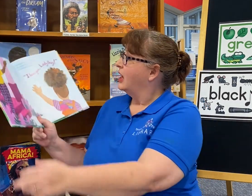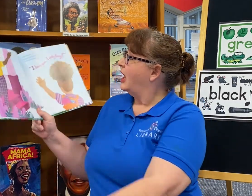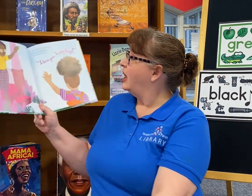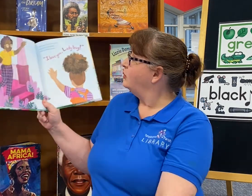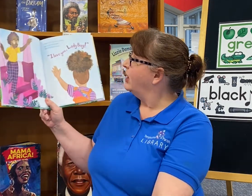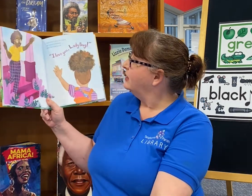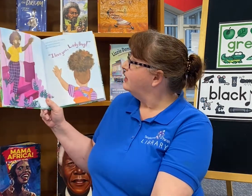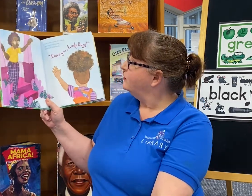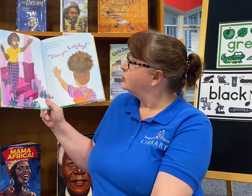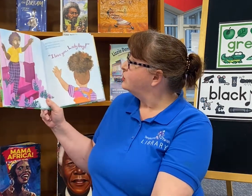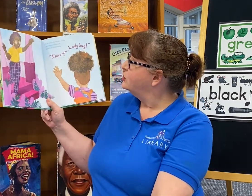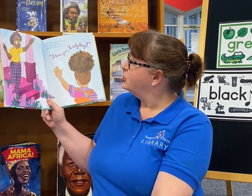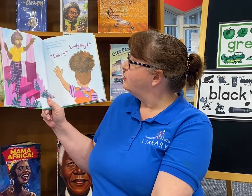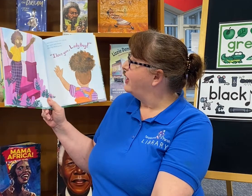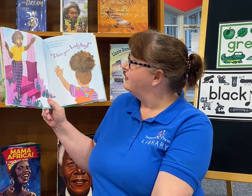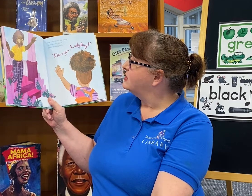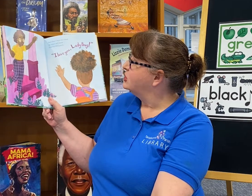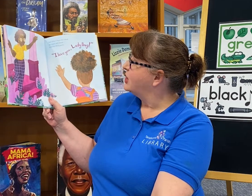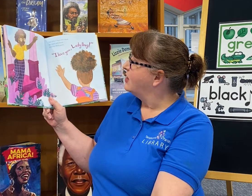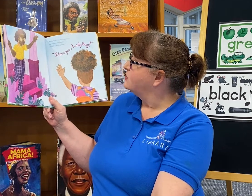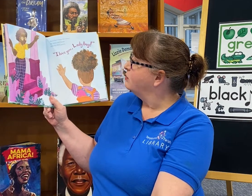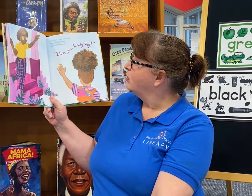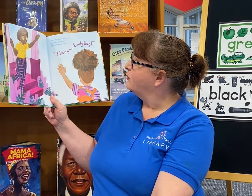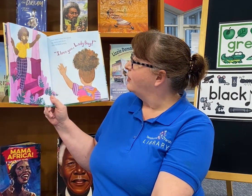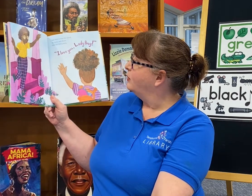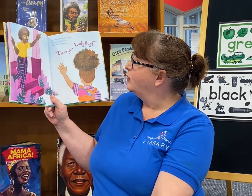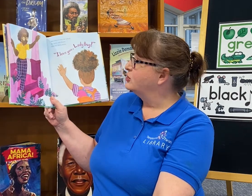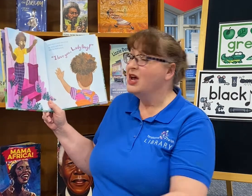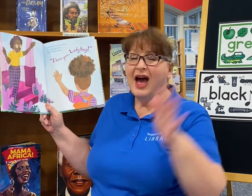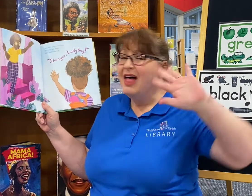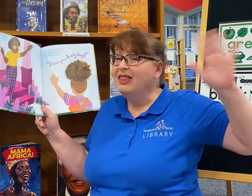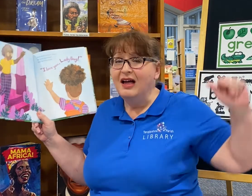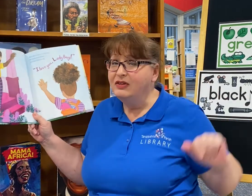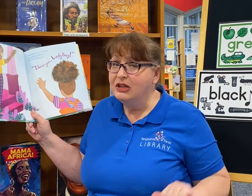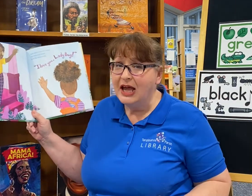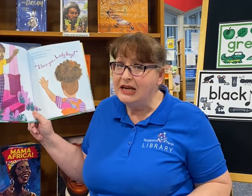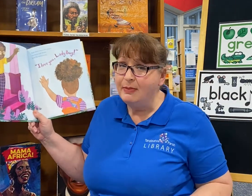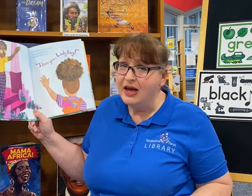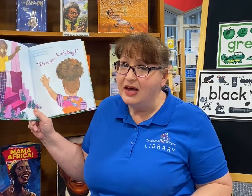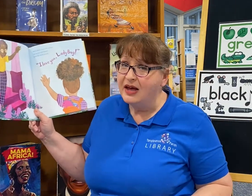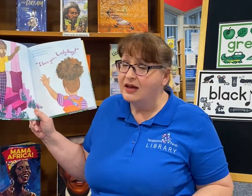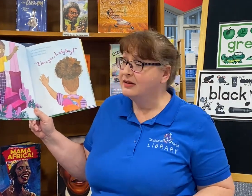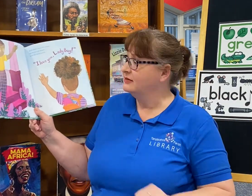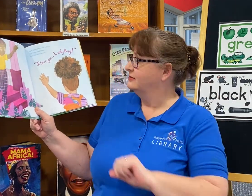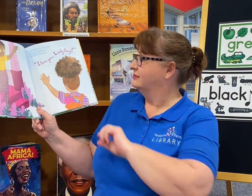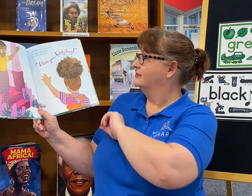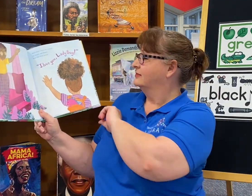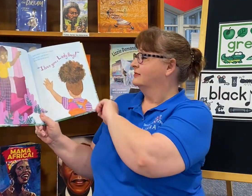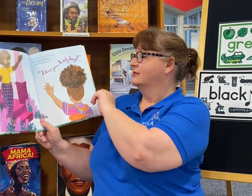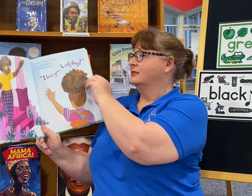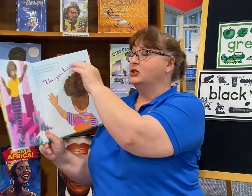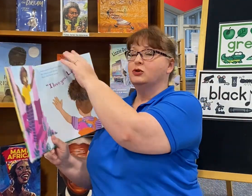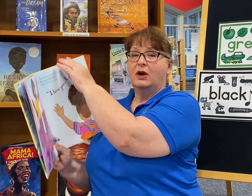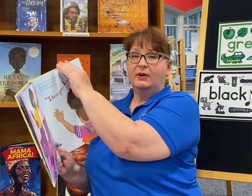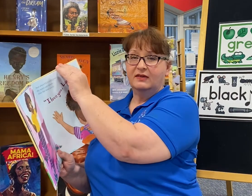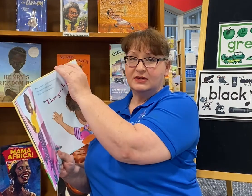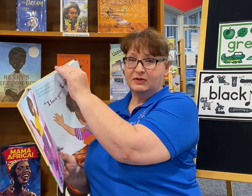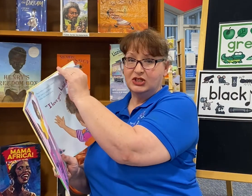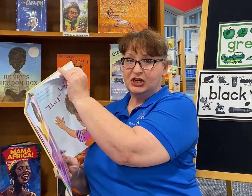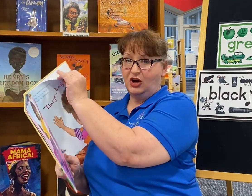And when I leave for school, she waves and shouts from her front porch, "I love you, Ladybug." Does your mama have something she calls